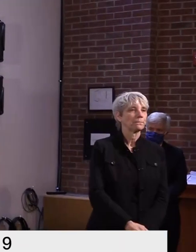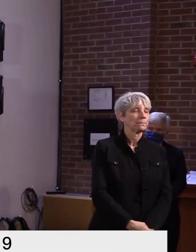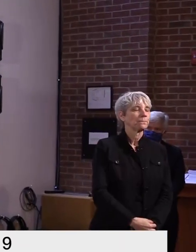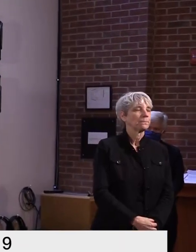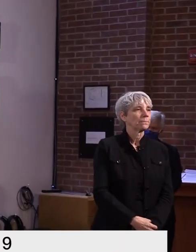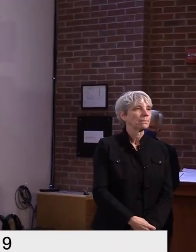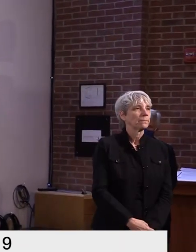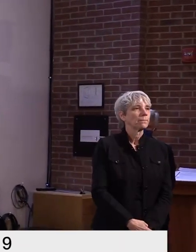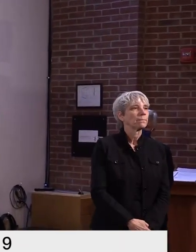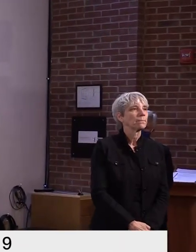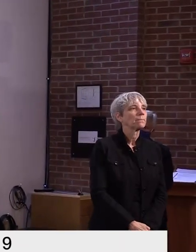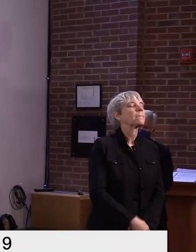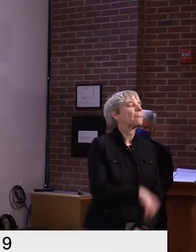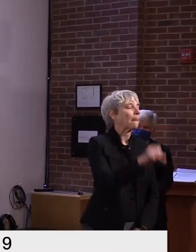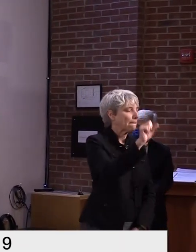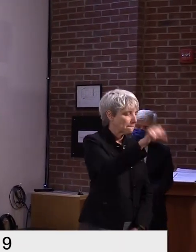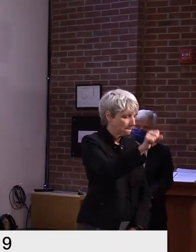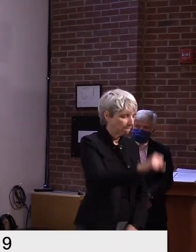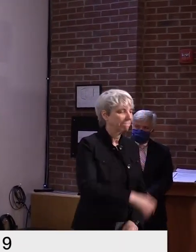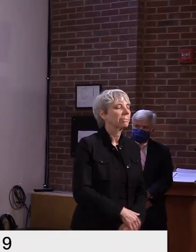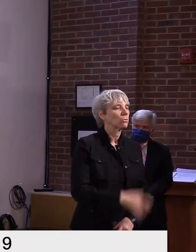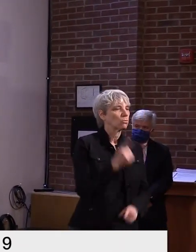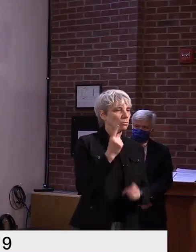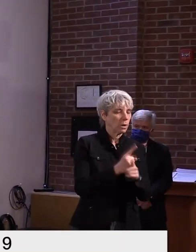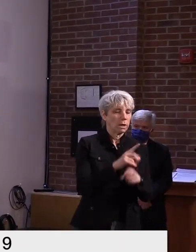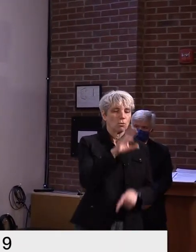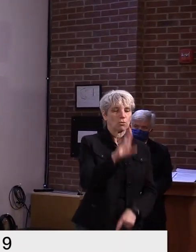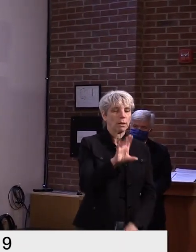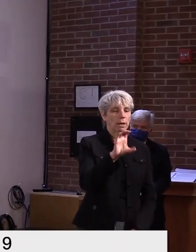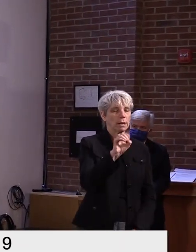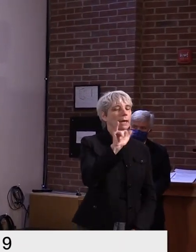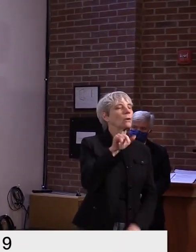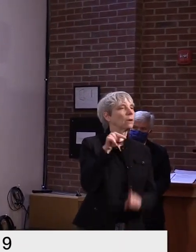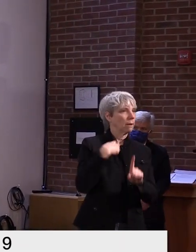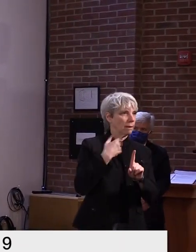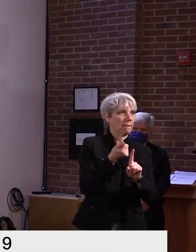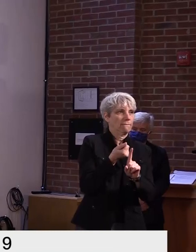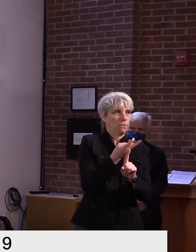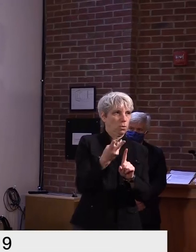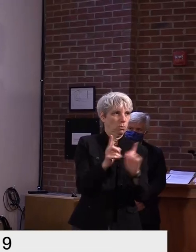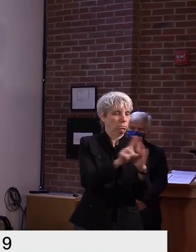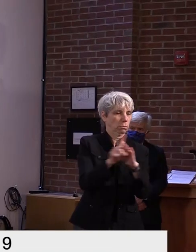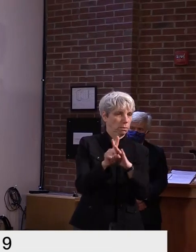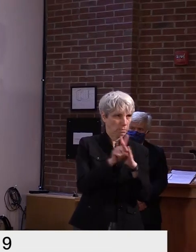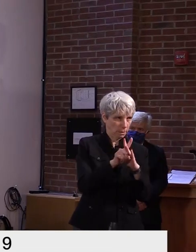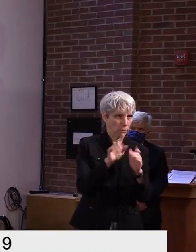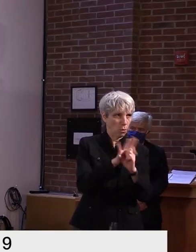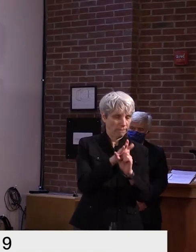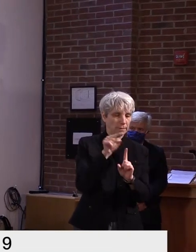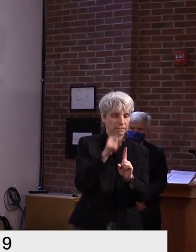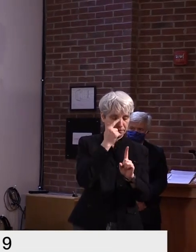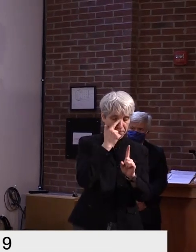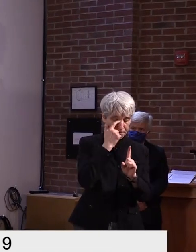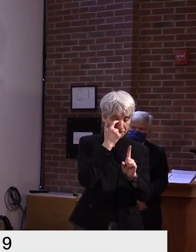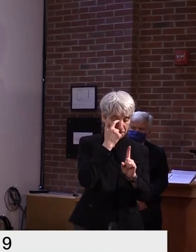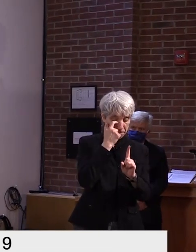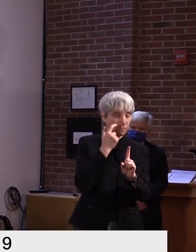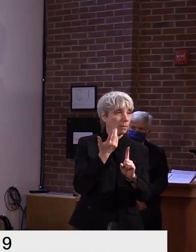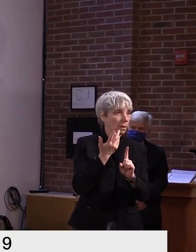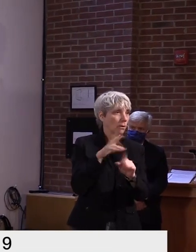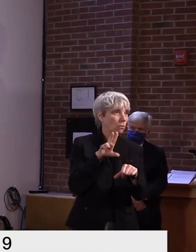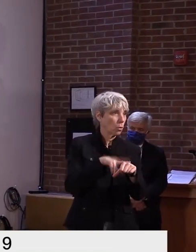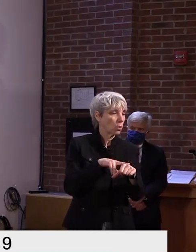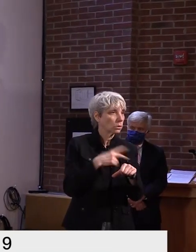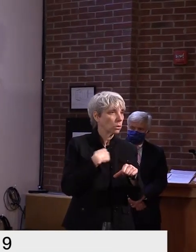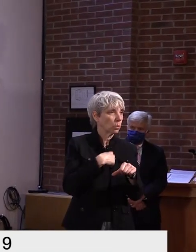those are. Sure. We indeed were made aware of the situation in Rutland County, and per our usual protocols, we've responded.